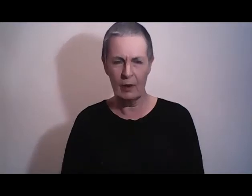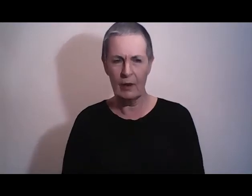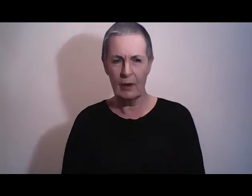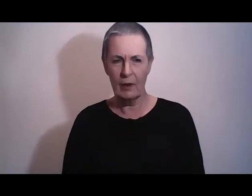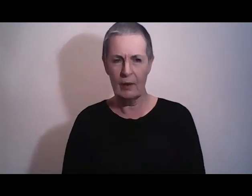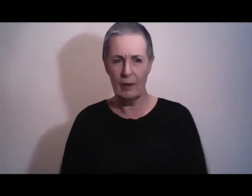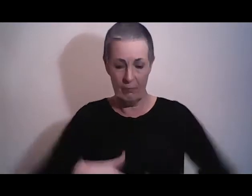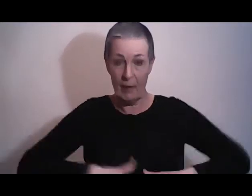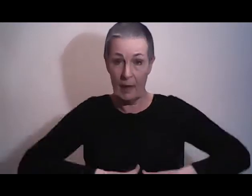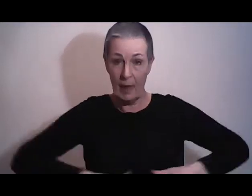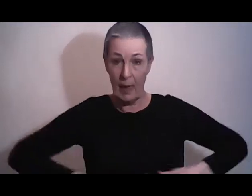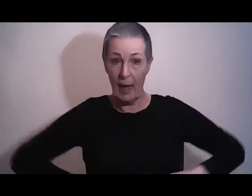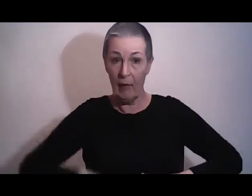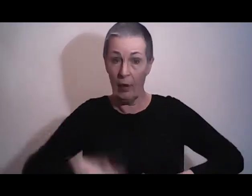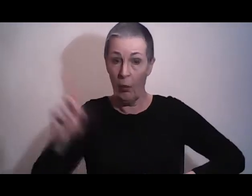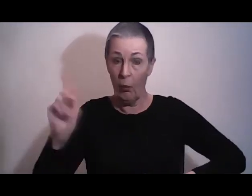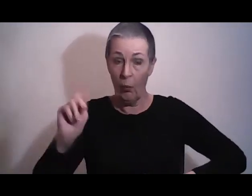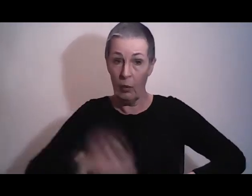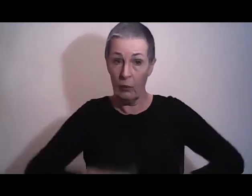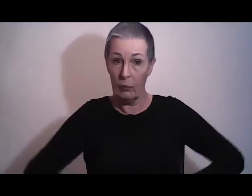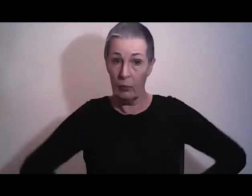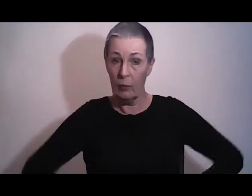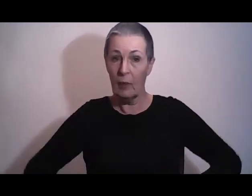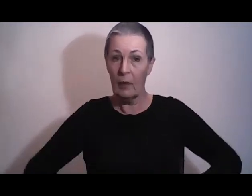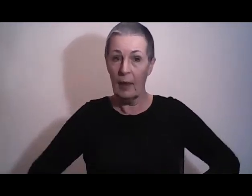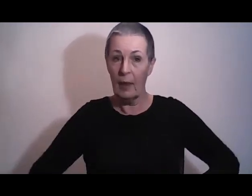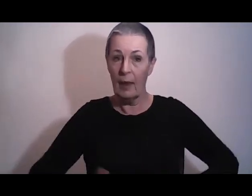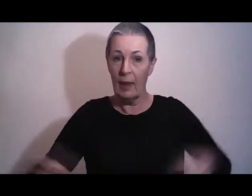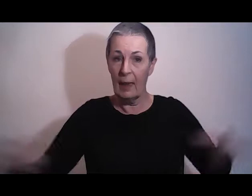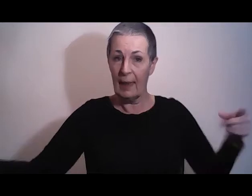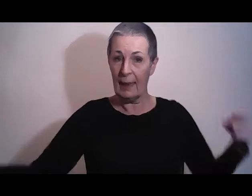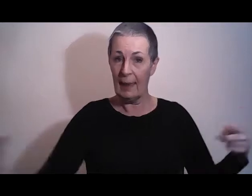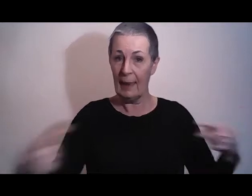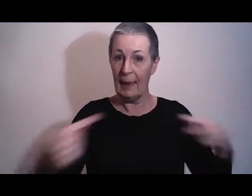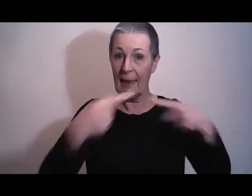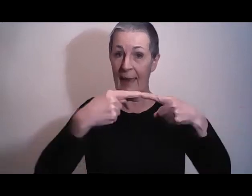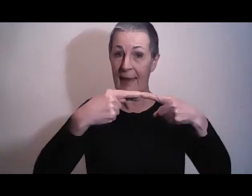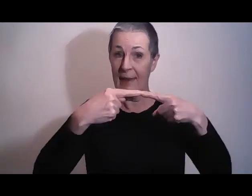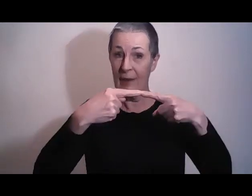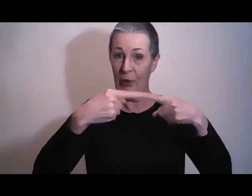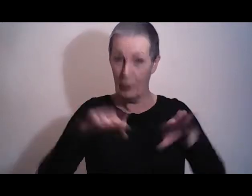this area, our belly, is connected to the earth.